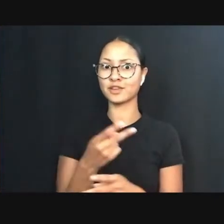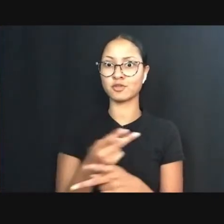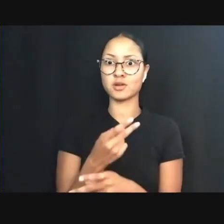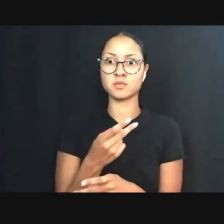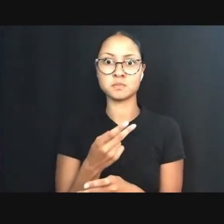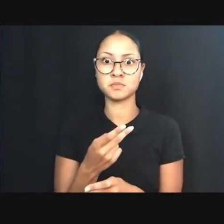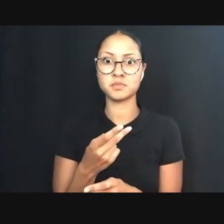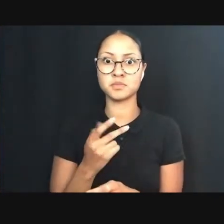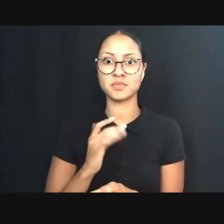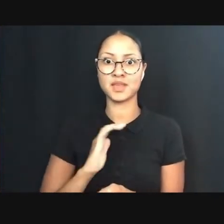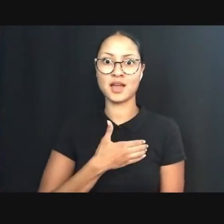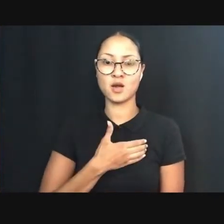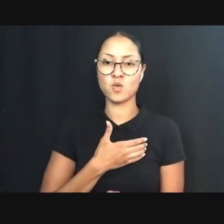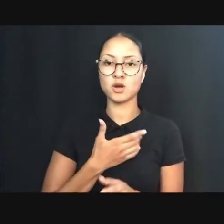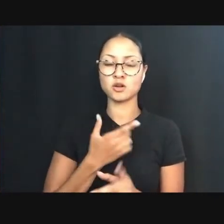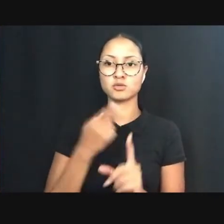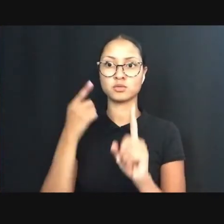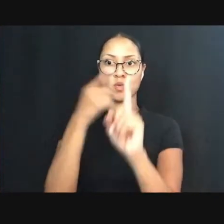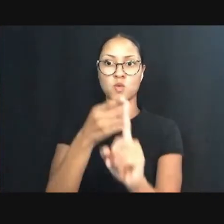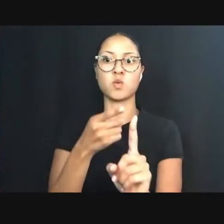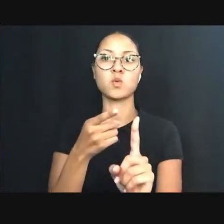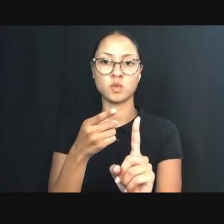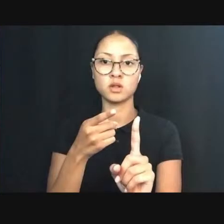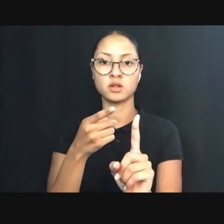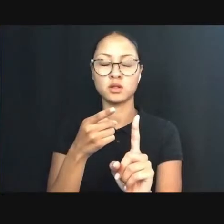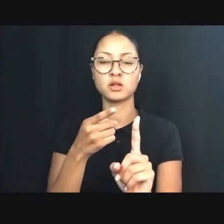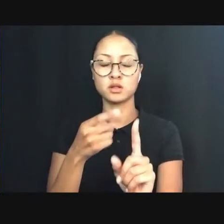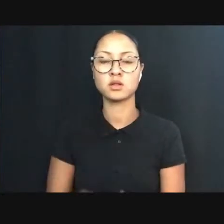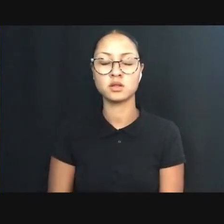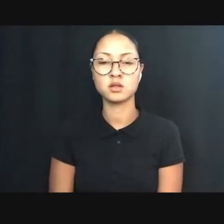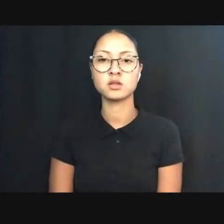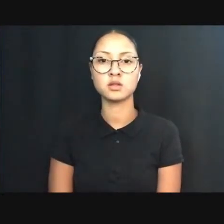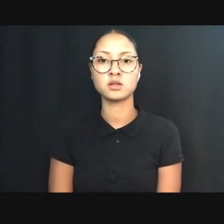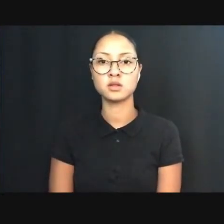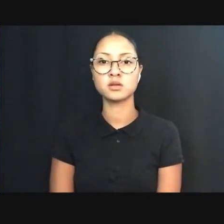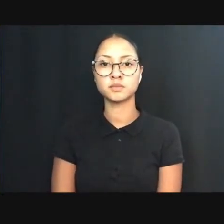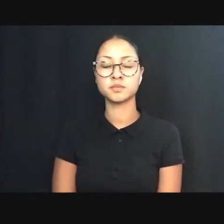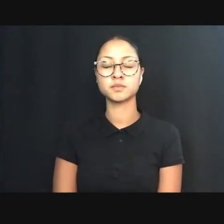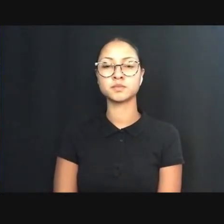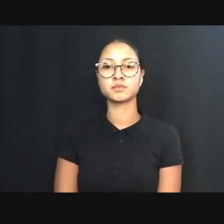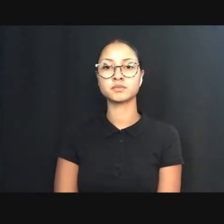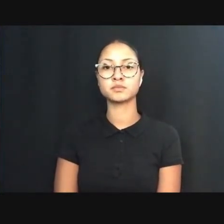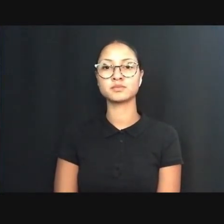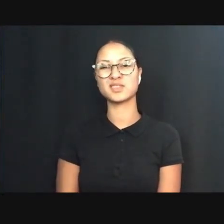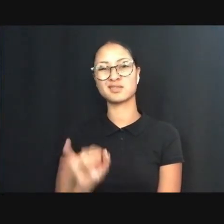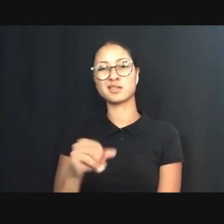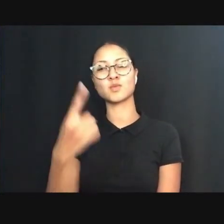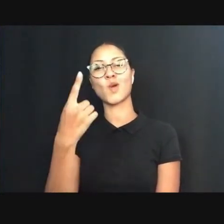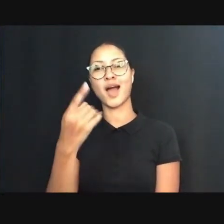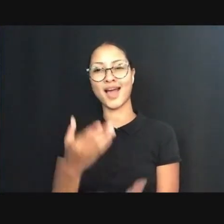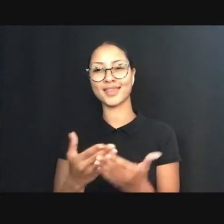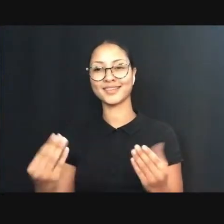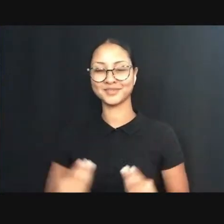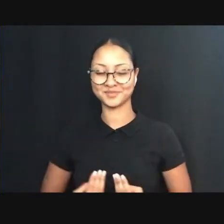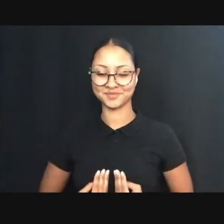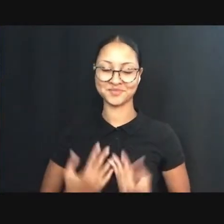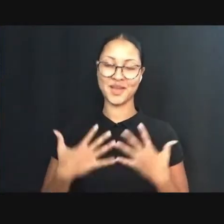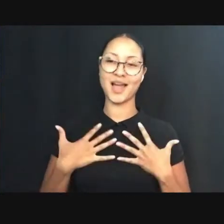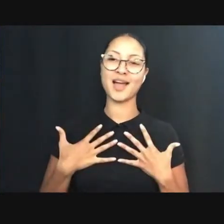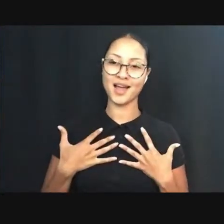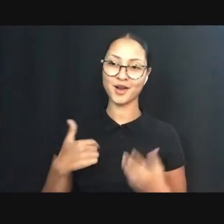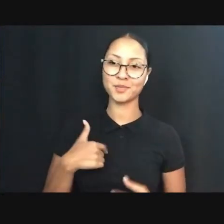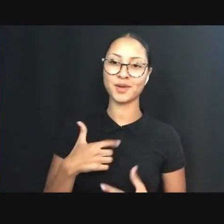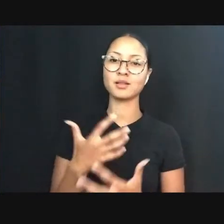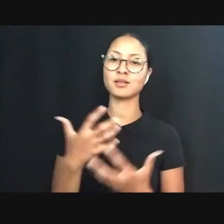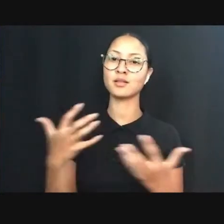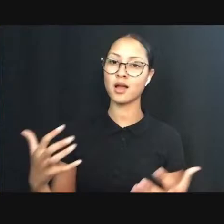energetically from this planet. So one of the things that's really inspiring me is thinking about being